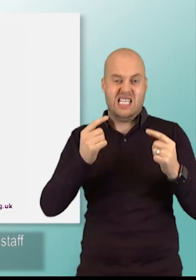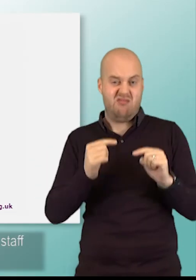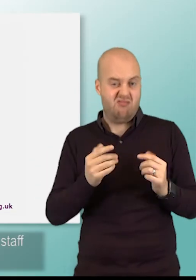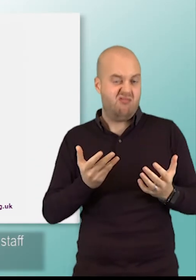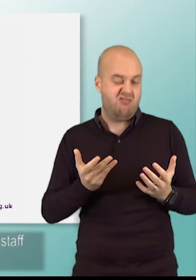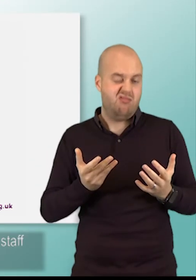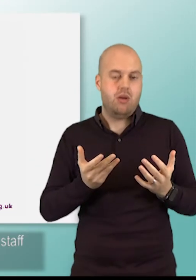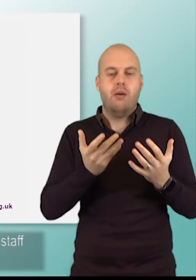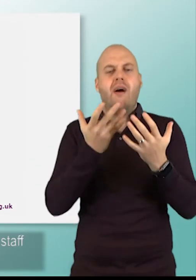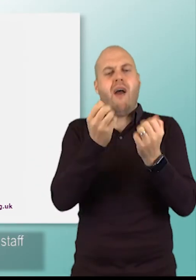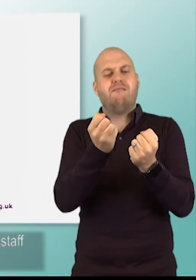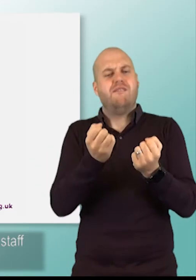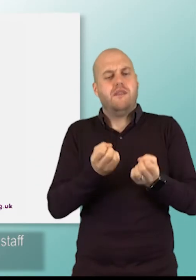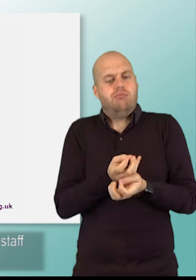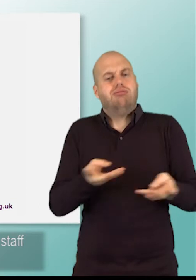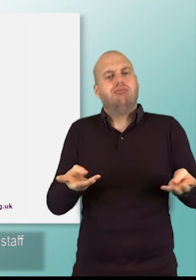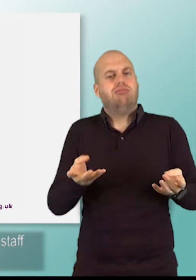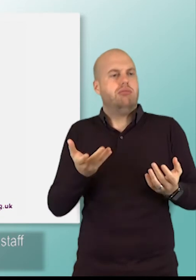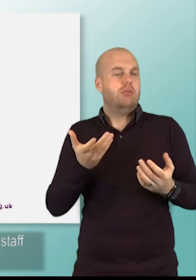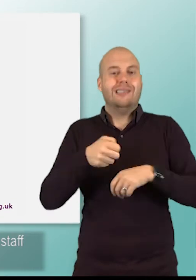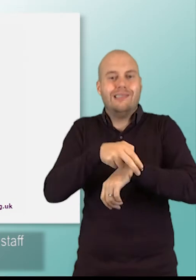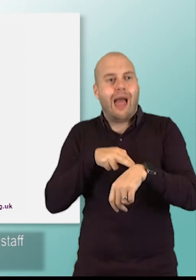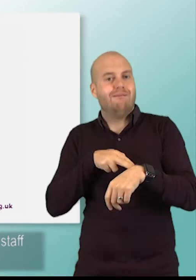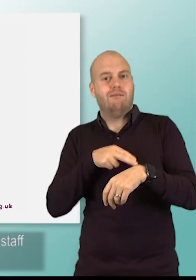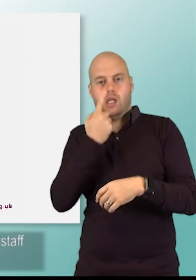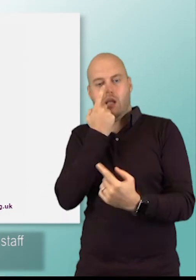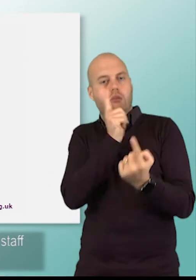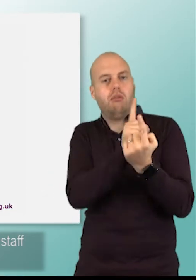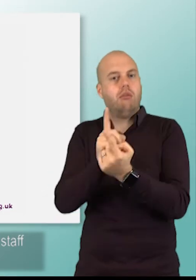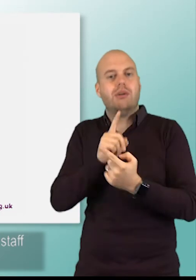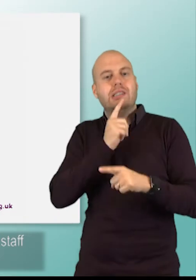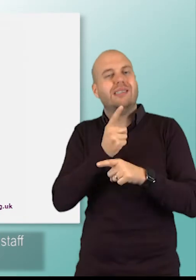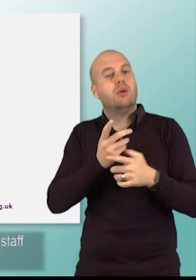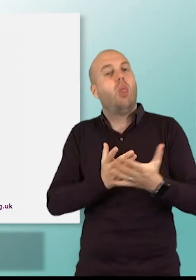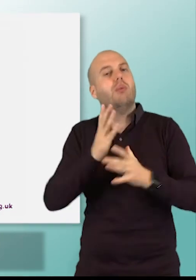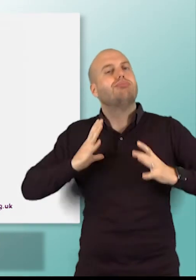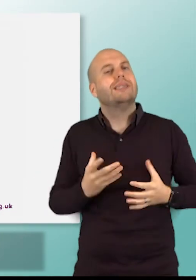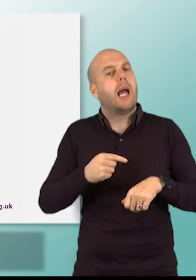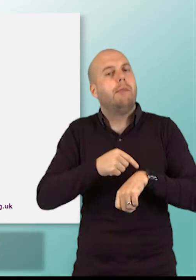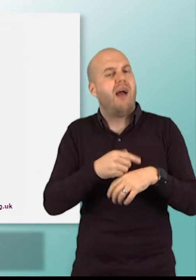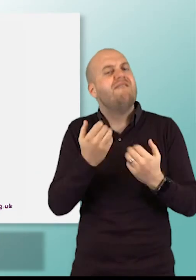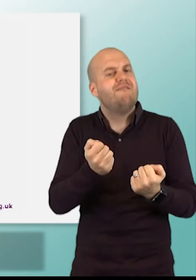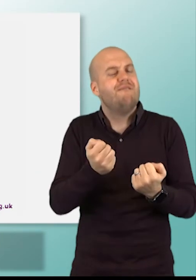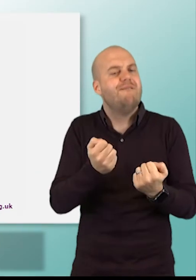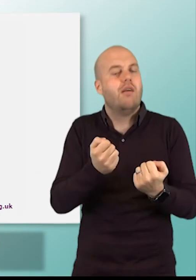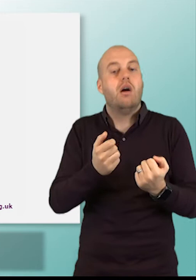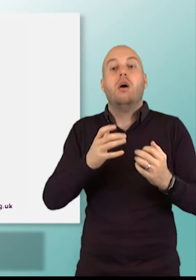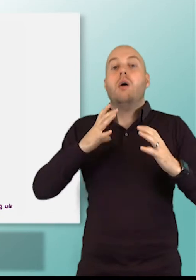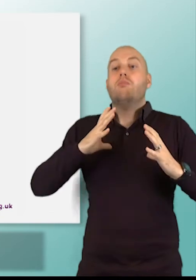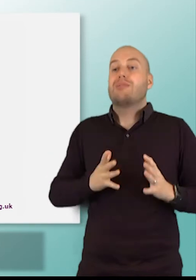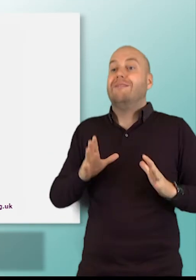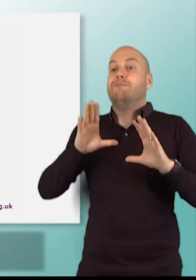also have various different stands and OSCR staff that you'll be able to speak to and visit. After the break, Laura is going